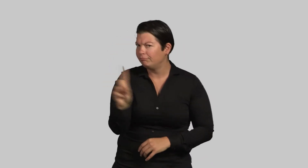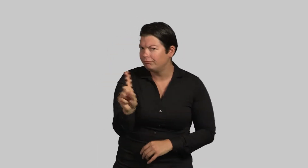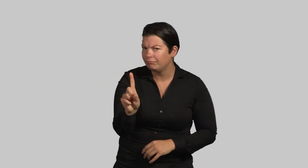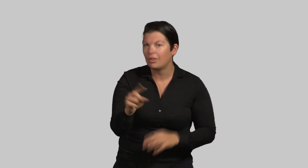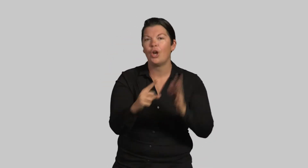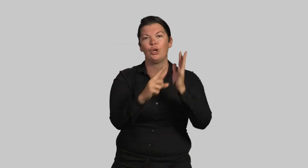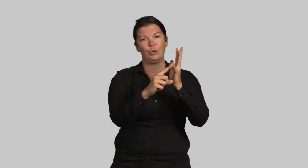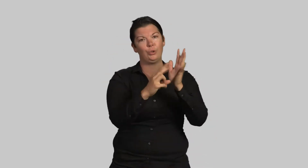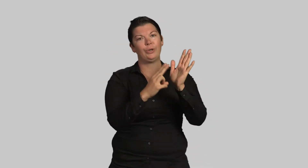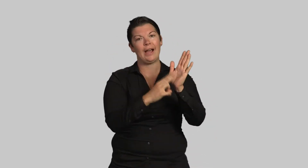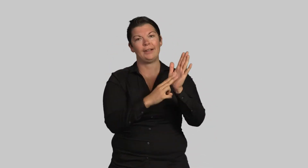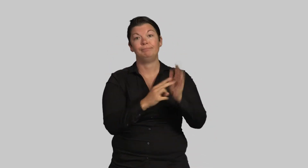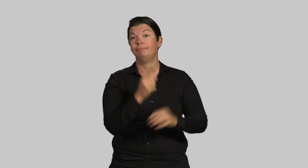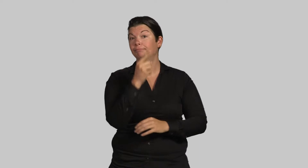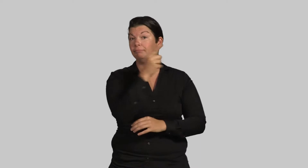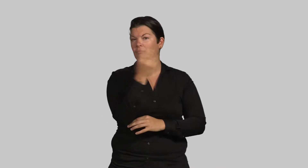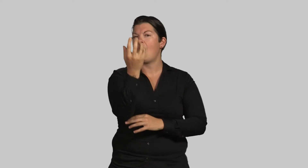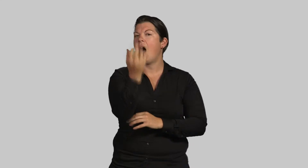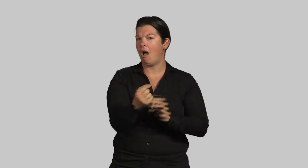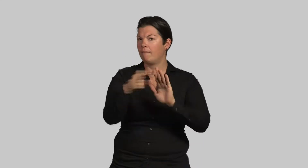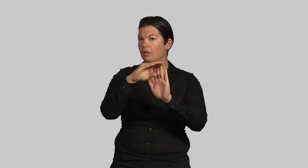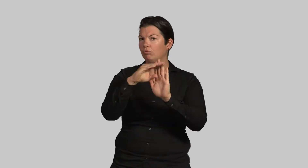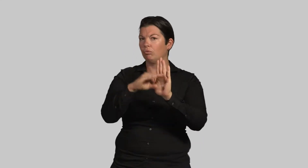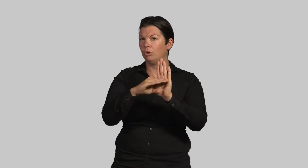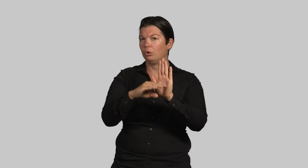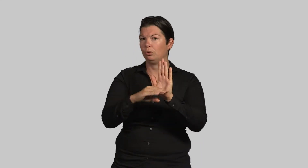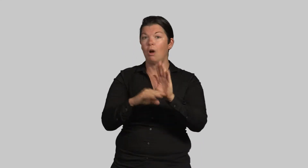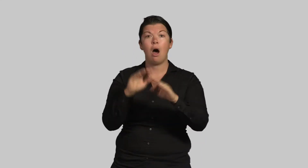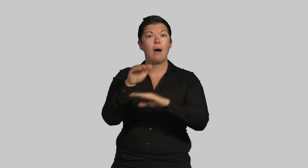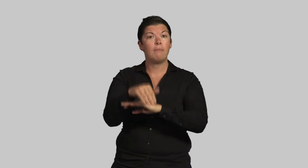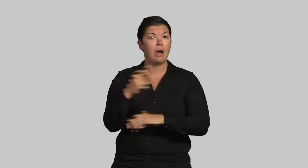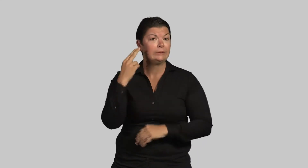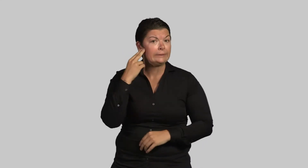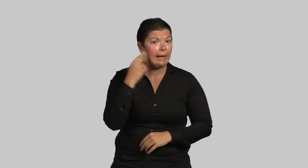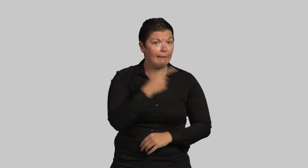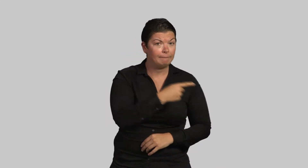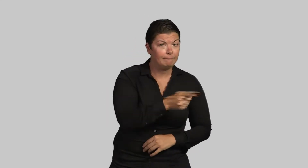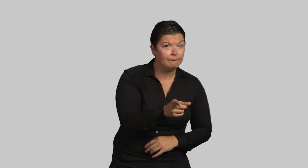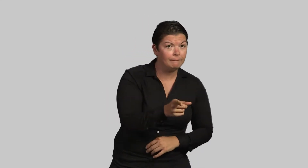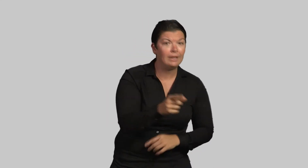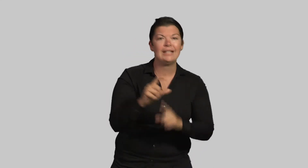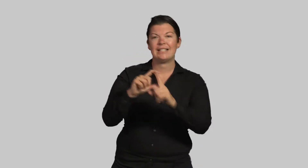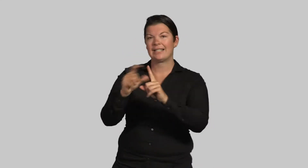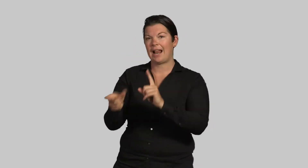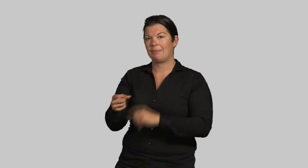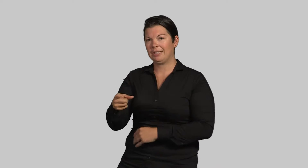There is a world organisation called the UN, who have rules about deaf people and disabled people.